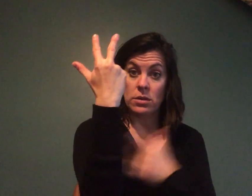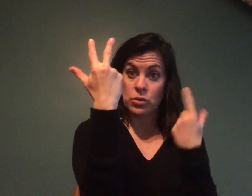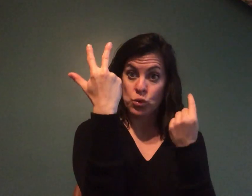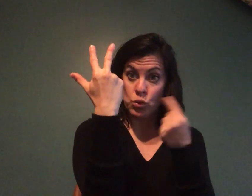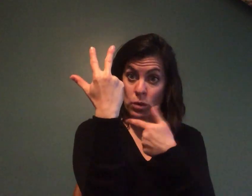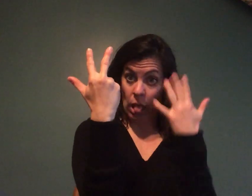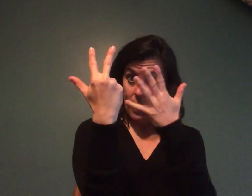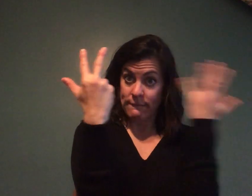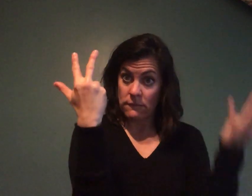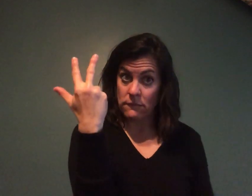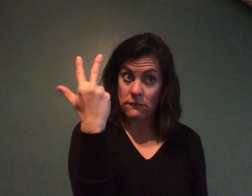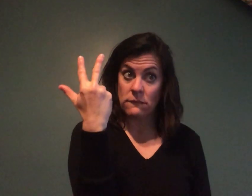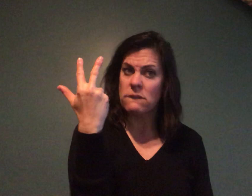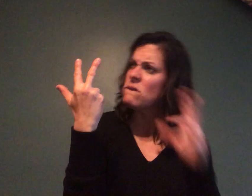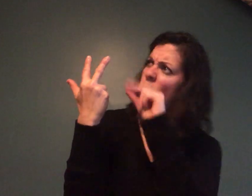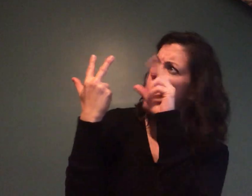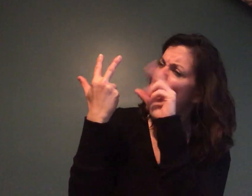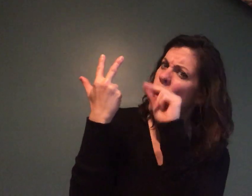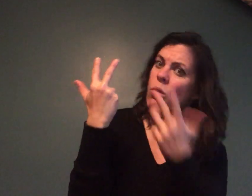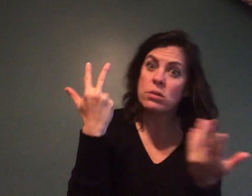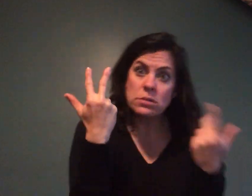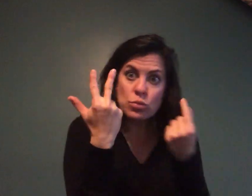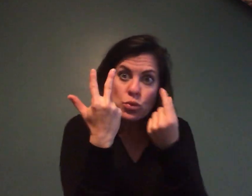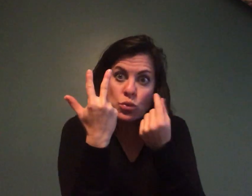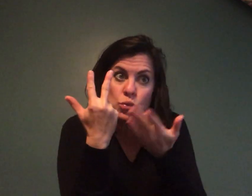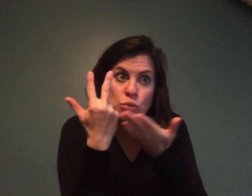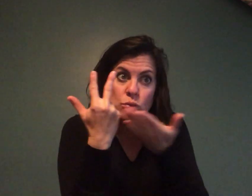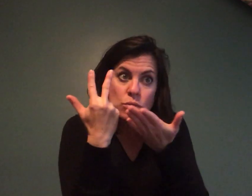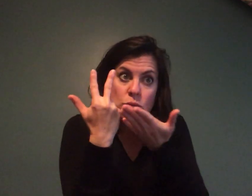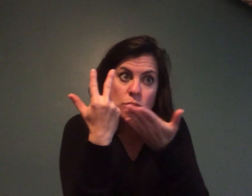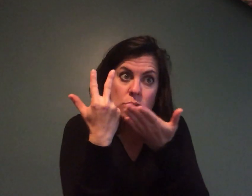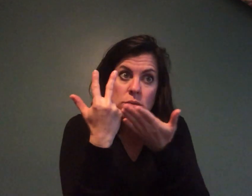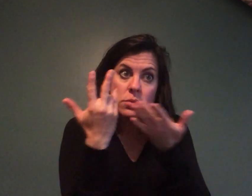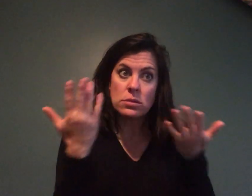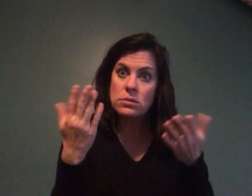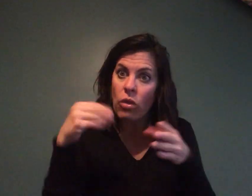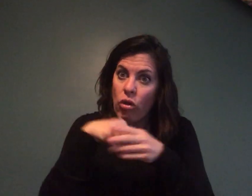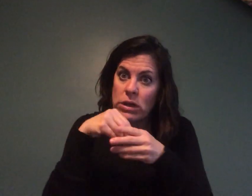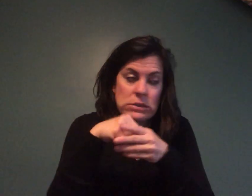You put them in the box. Okay, they're in the box. Now what do I do with them?